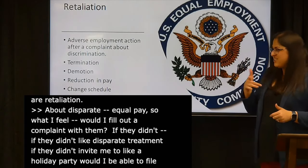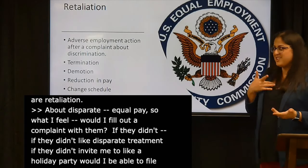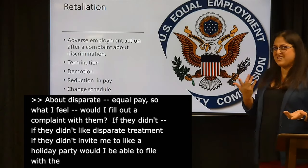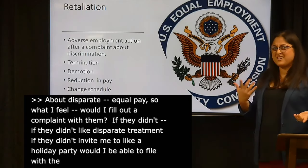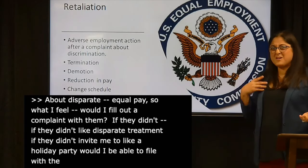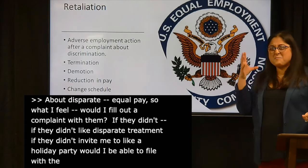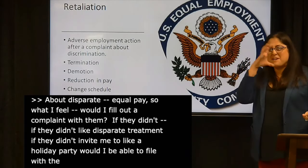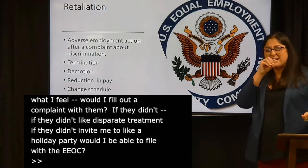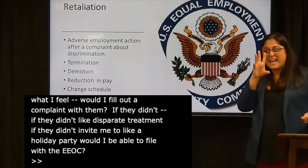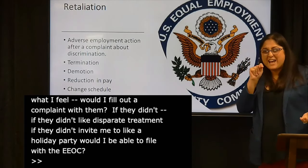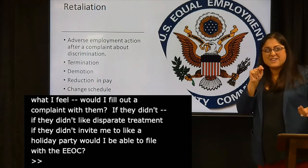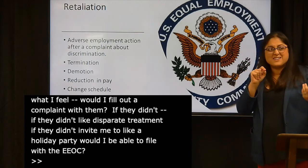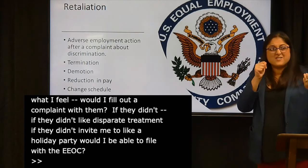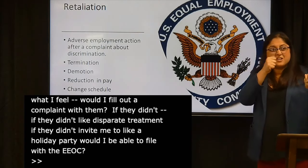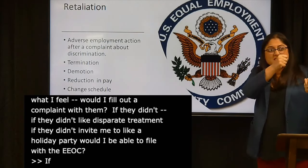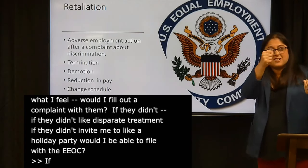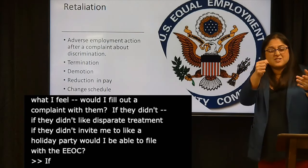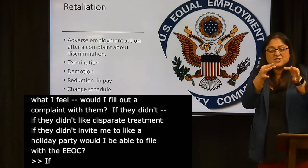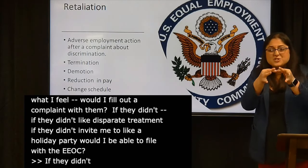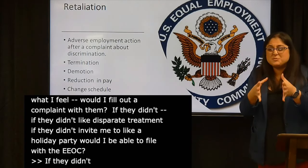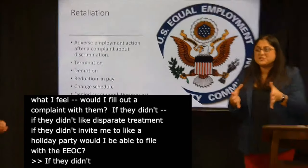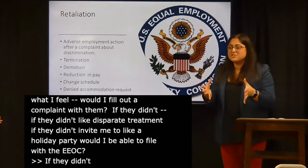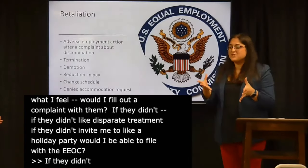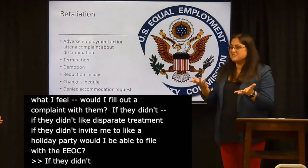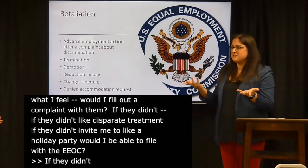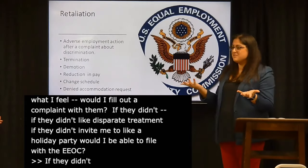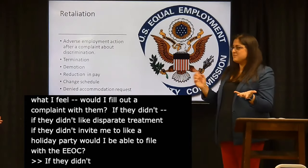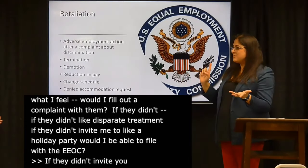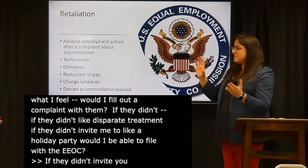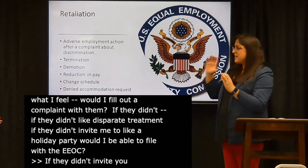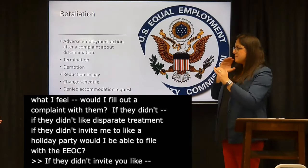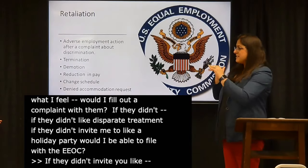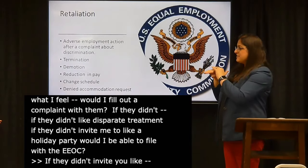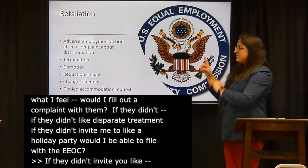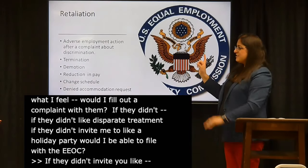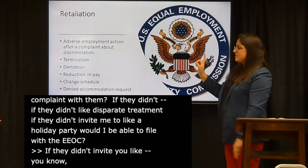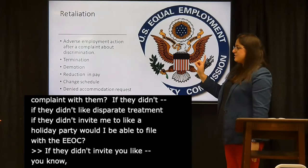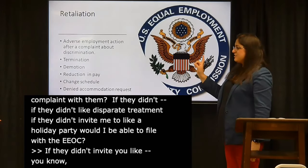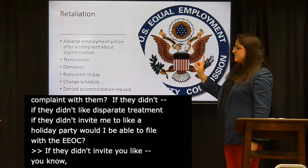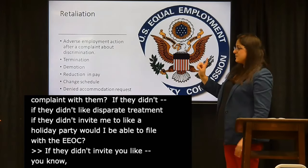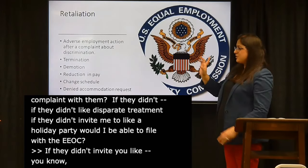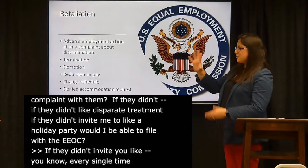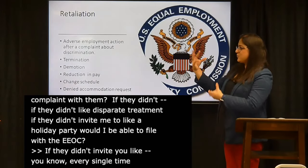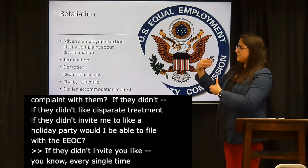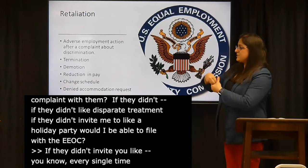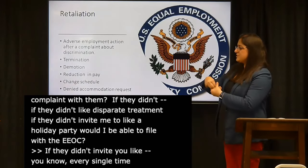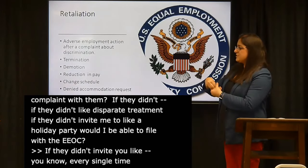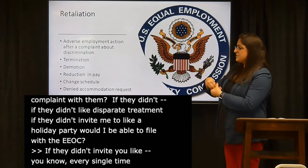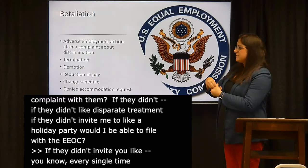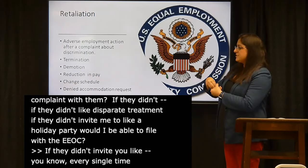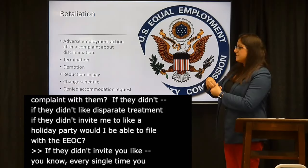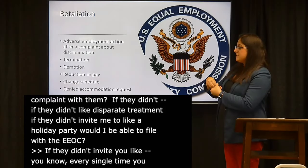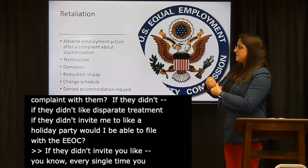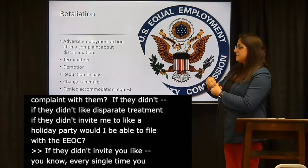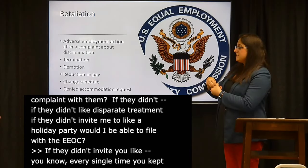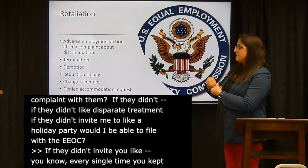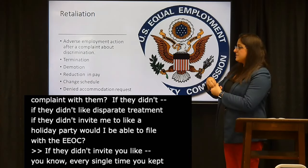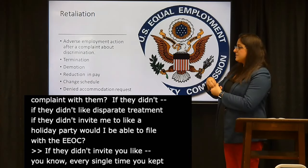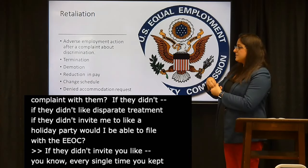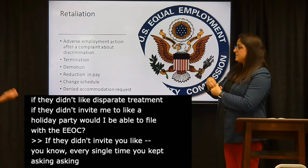If they didn't invite you, like, every single time you kept asking for interpreters, then you're not being included. So